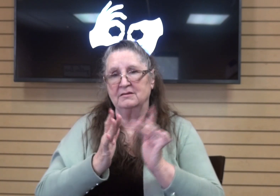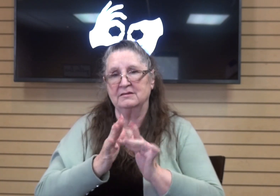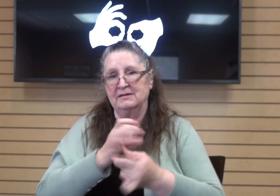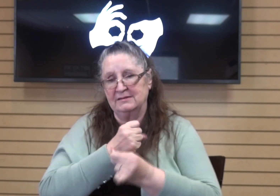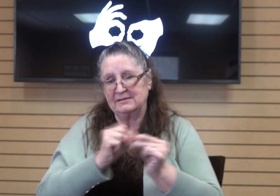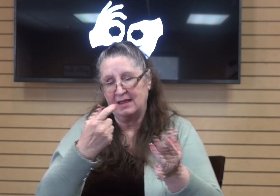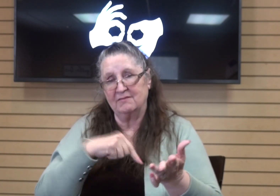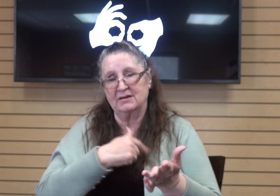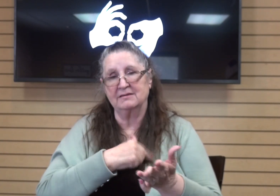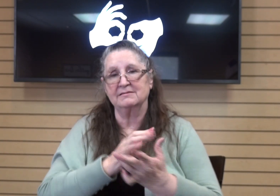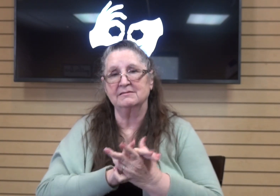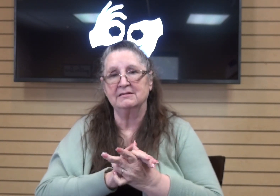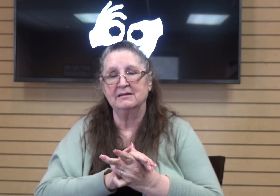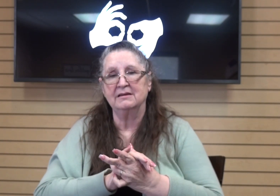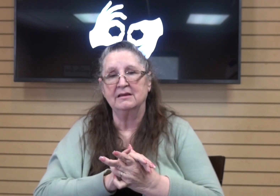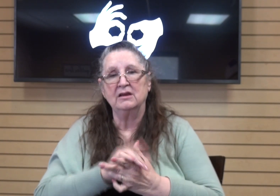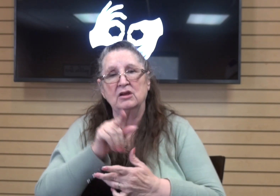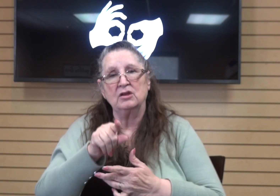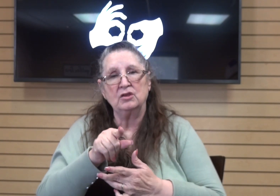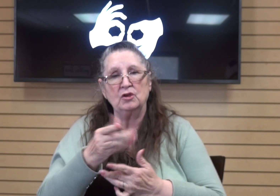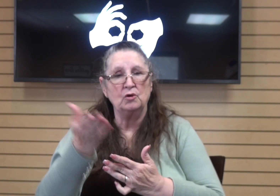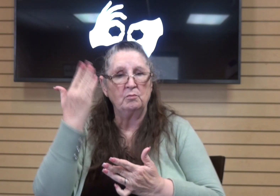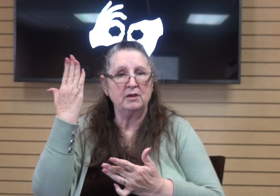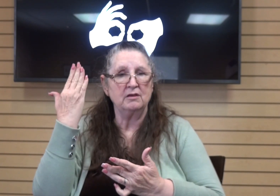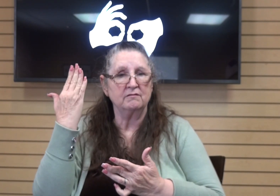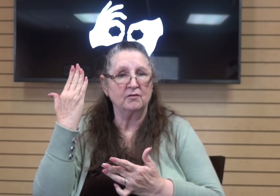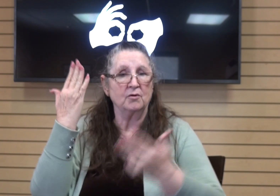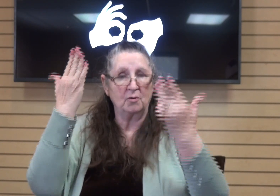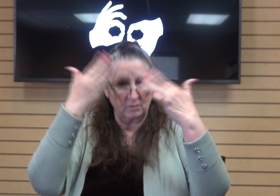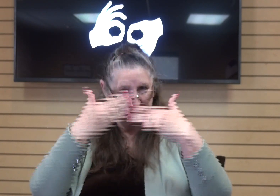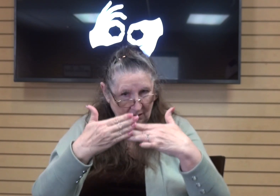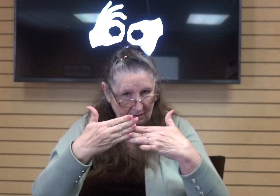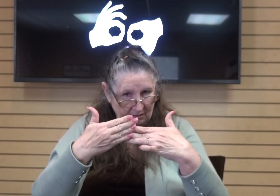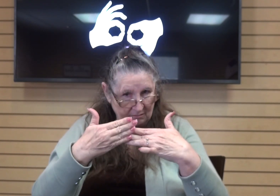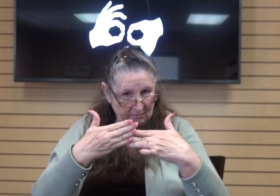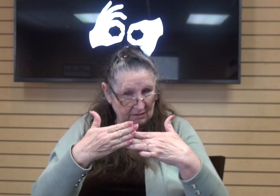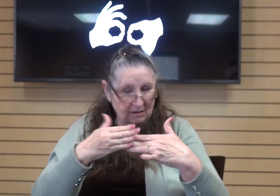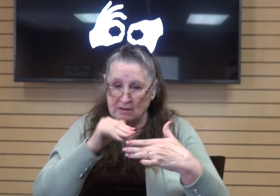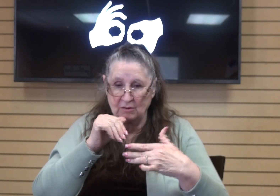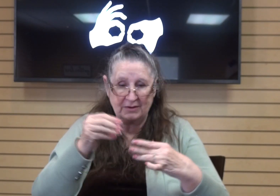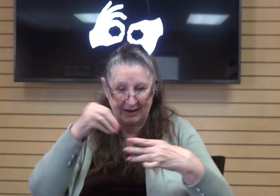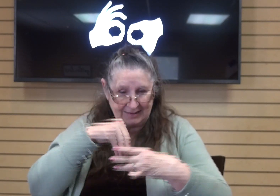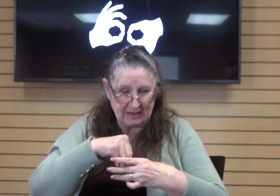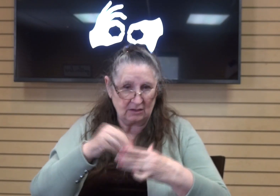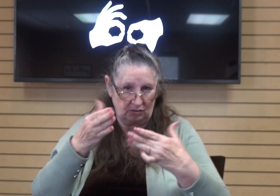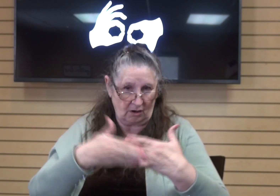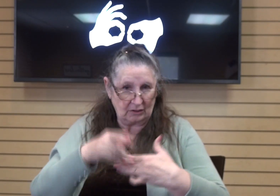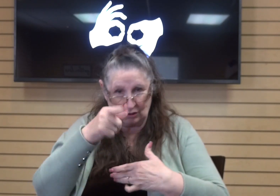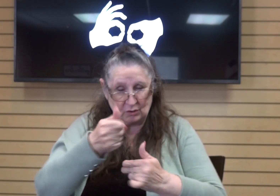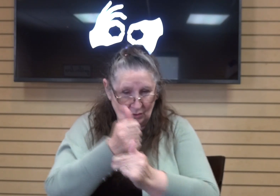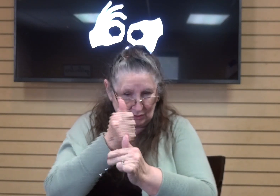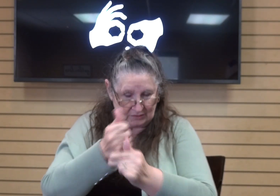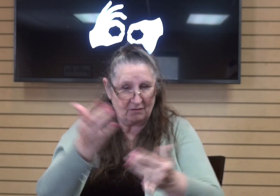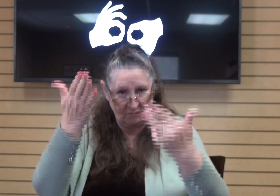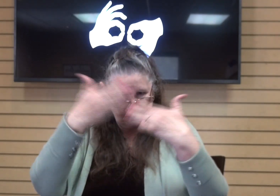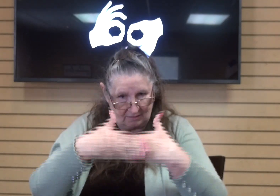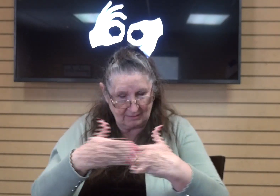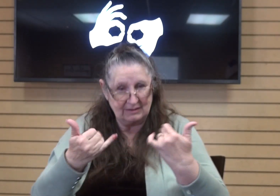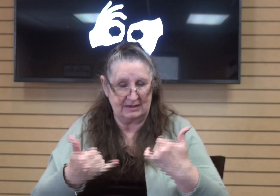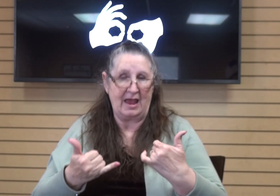us. He says, "For you once were darkness." You weren't in darkness, you were darkness. "But now you